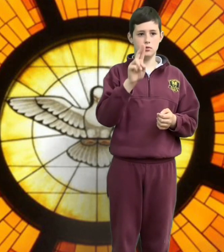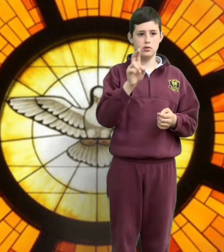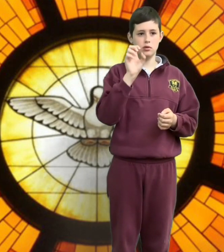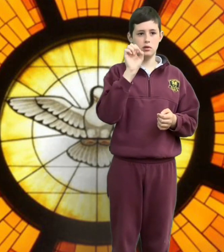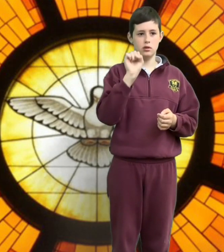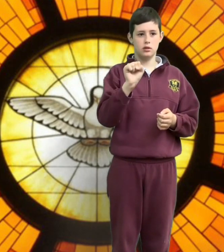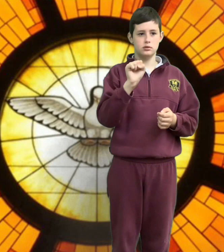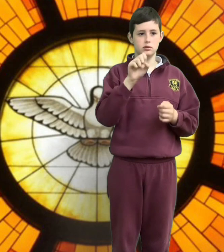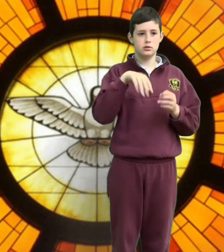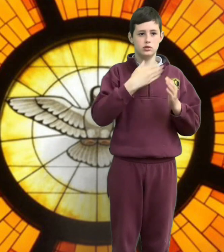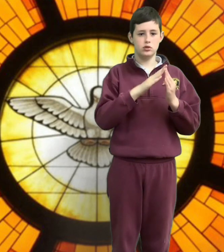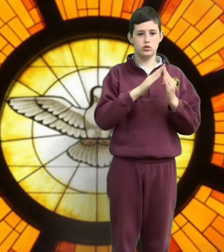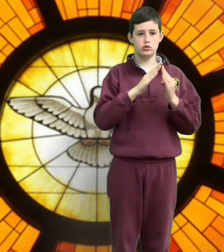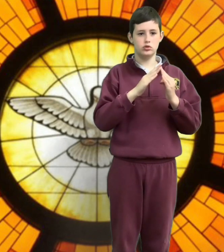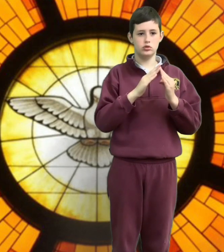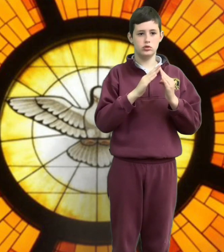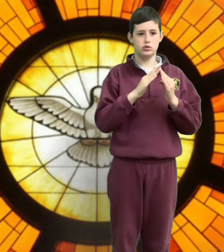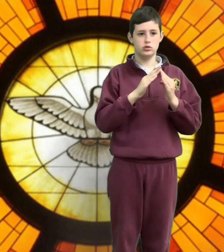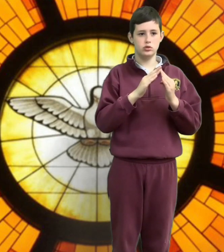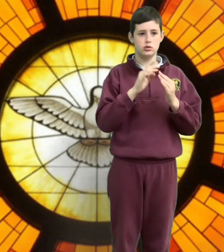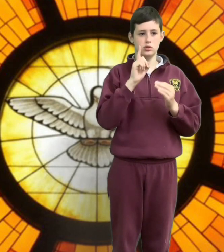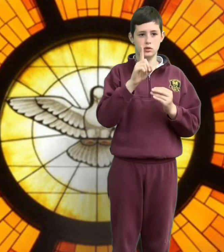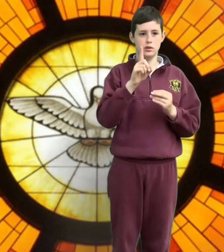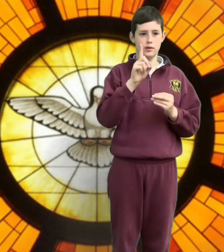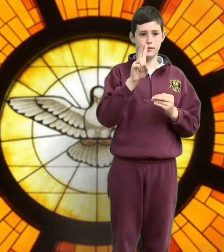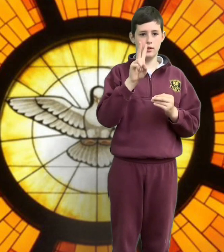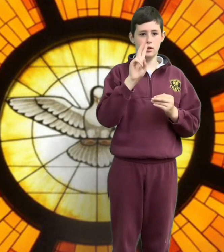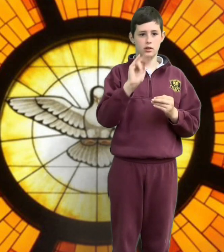DVI.